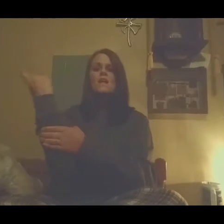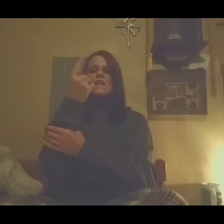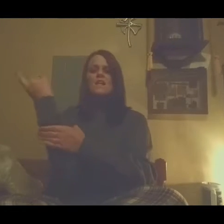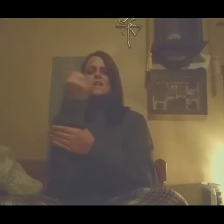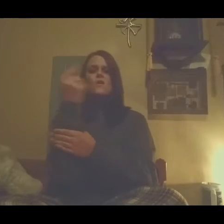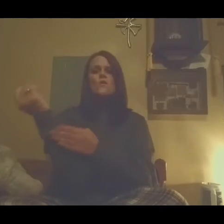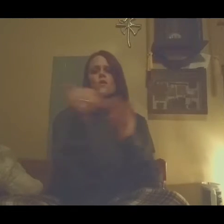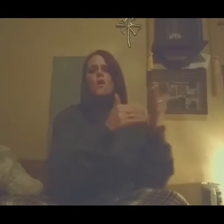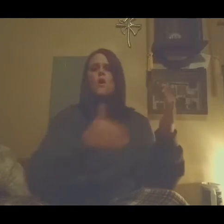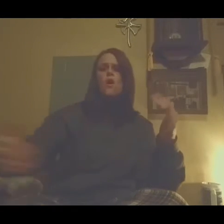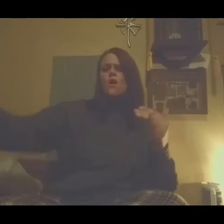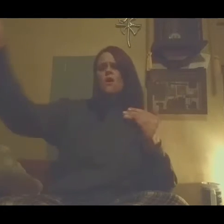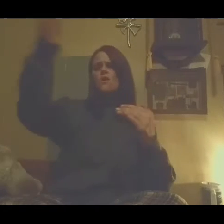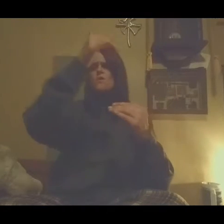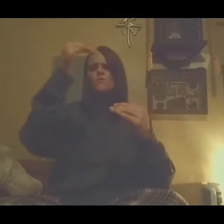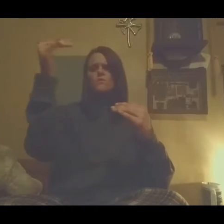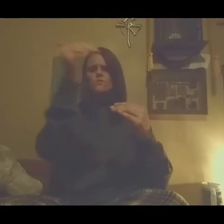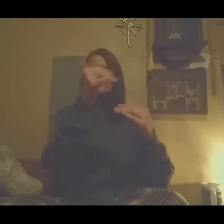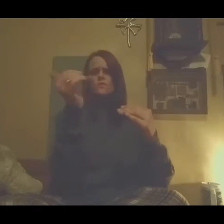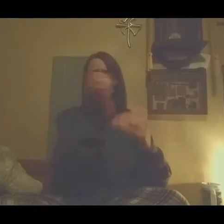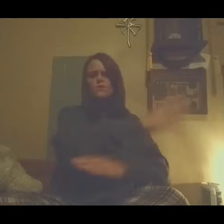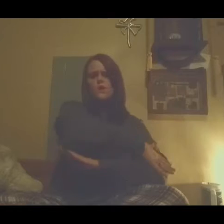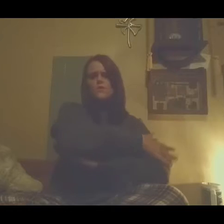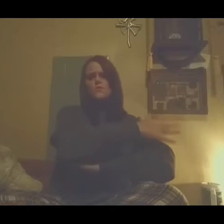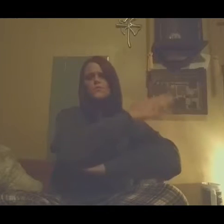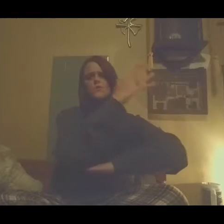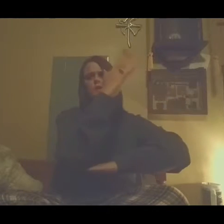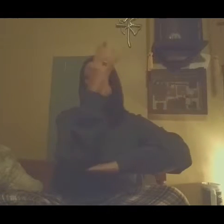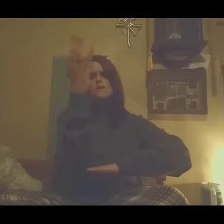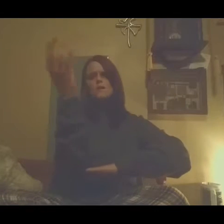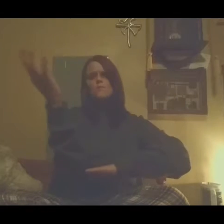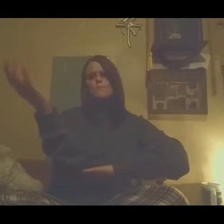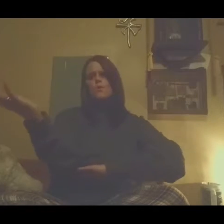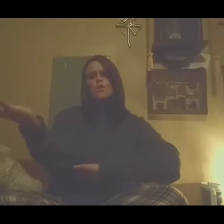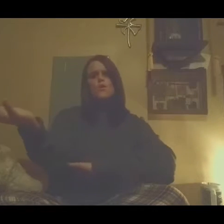Somewhere over the rainbow